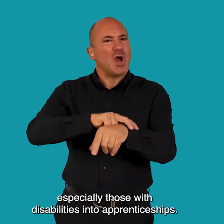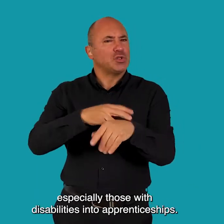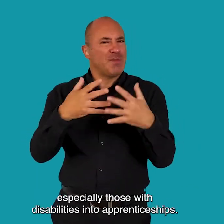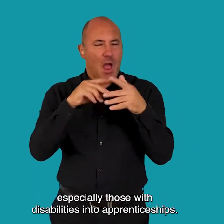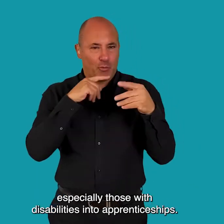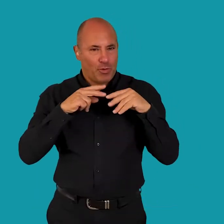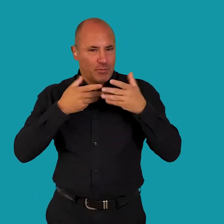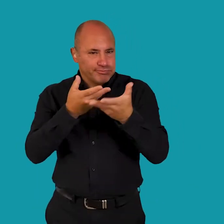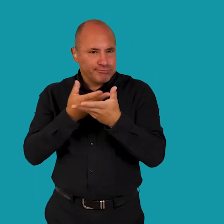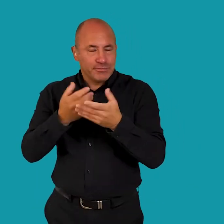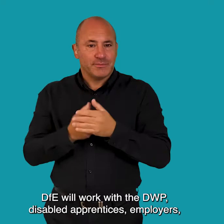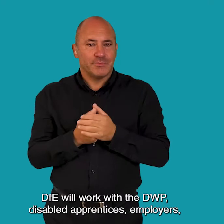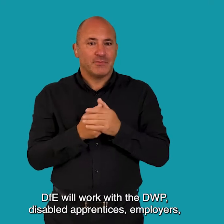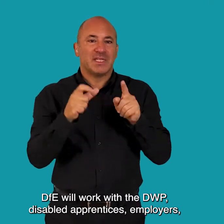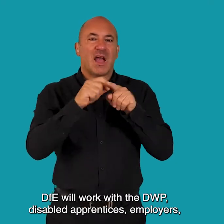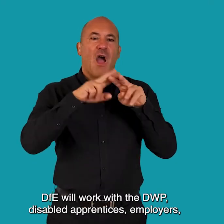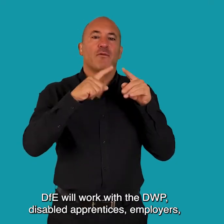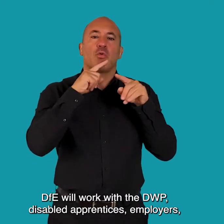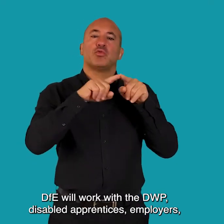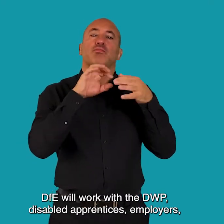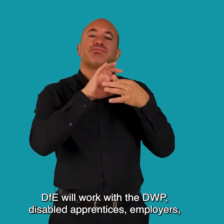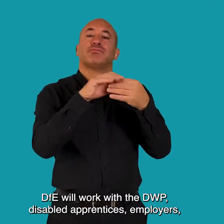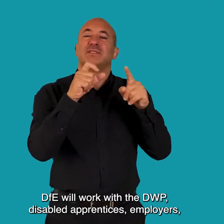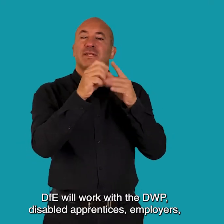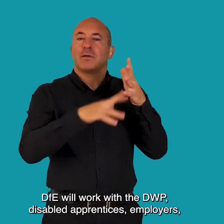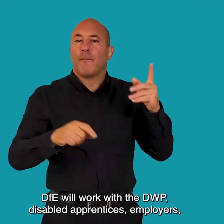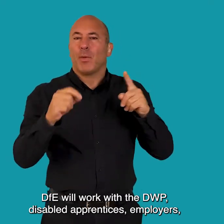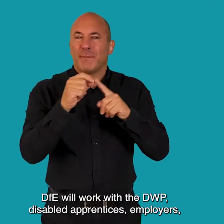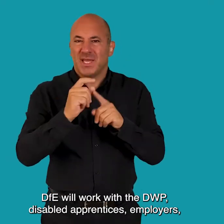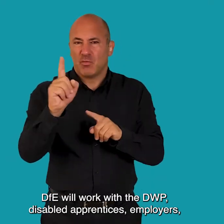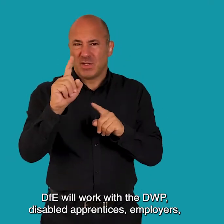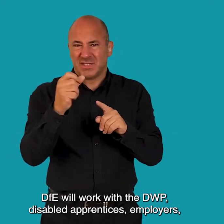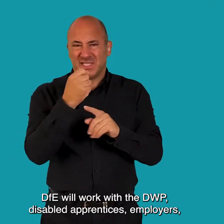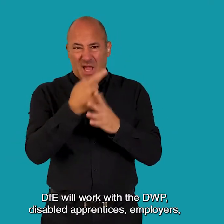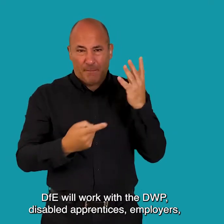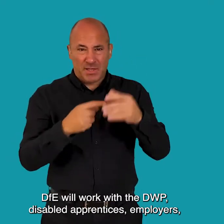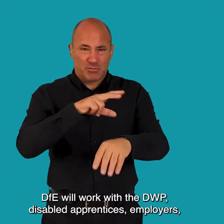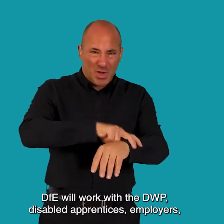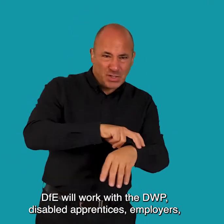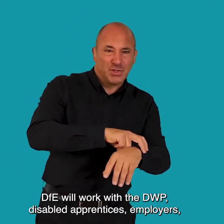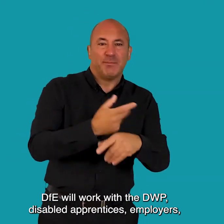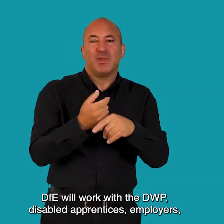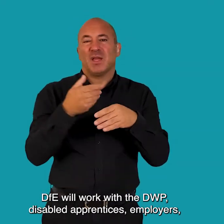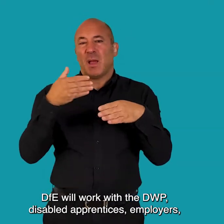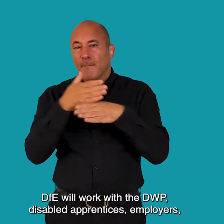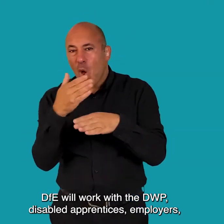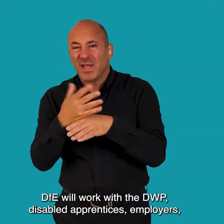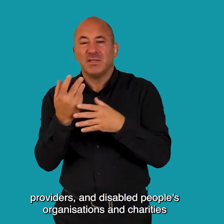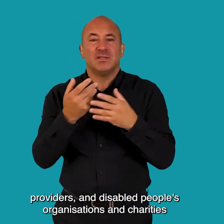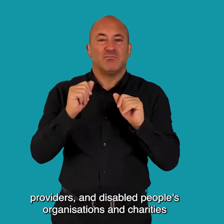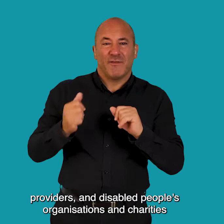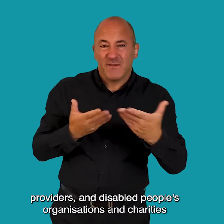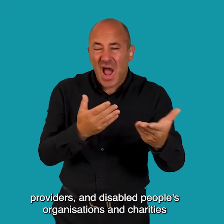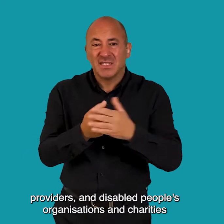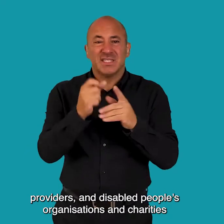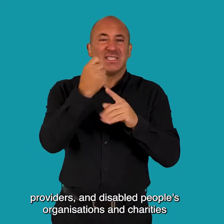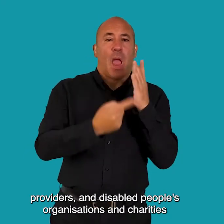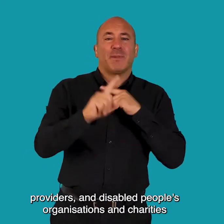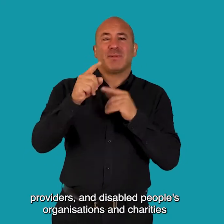apprenticeships. DFE will work with the DWP, disabled apprentices, employers, providers and disabled